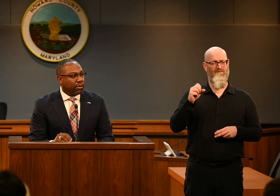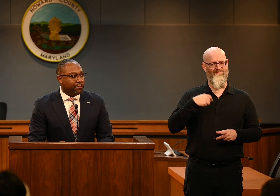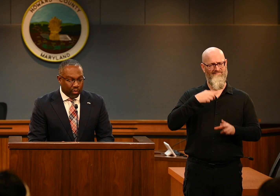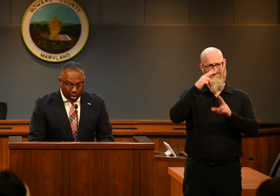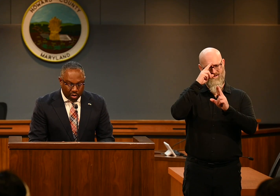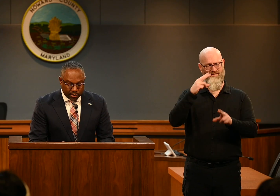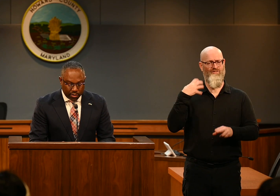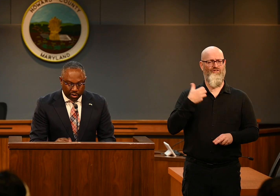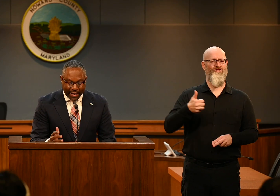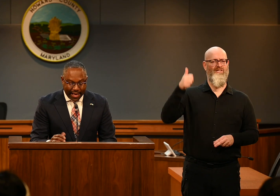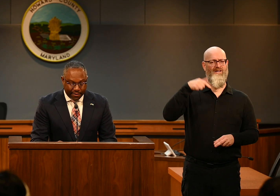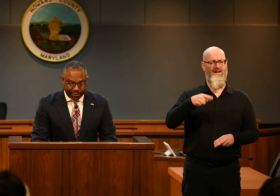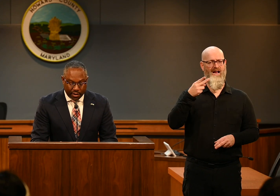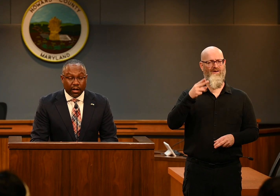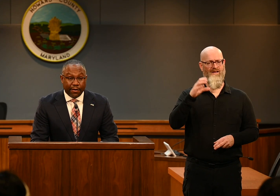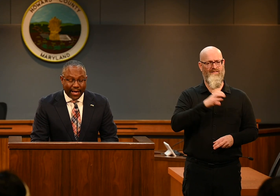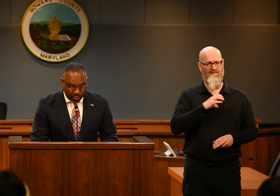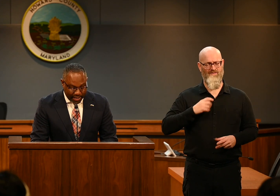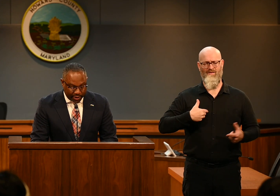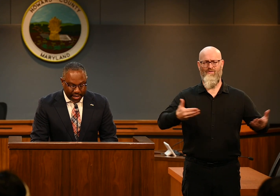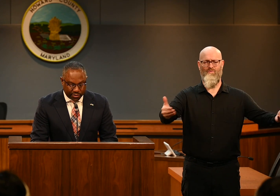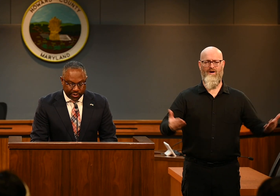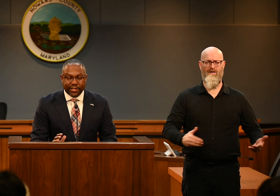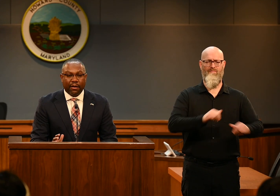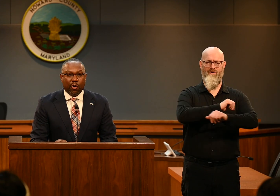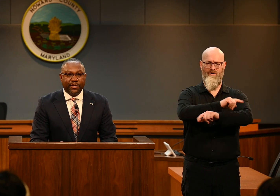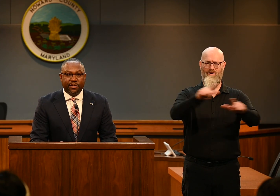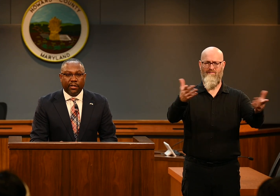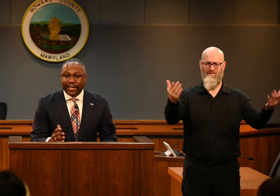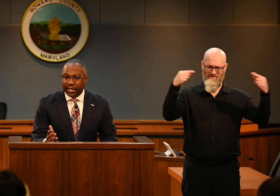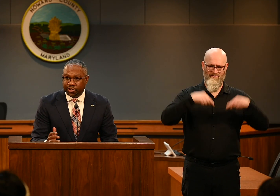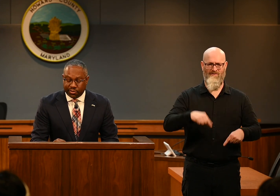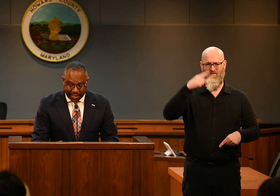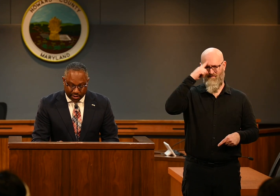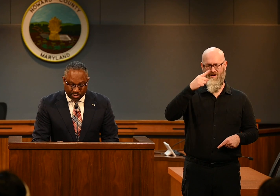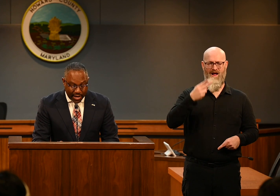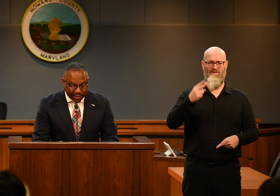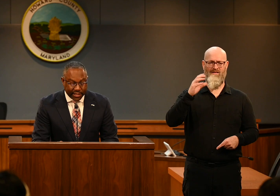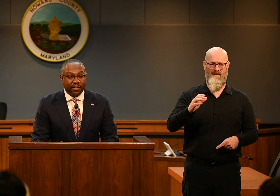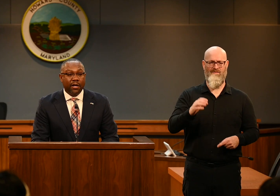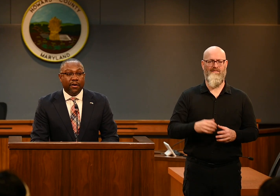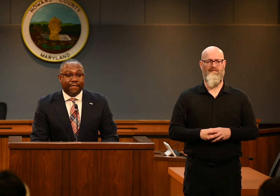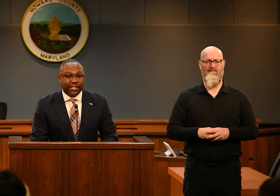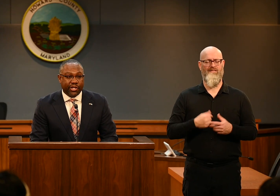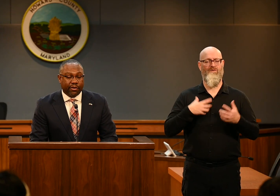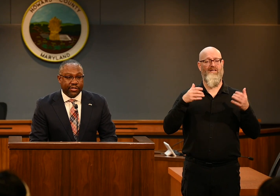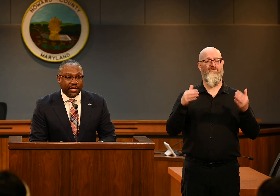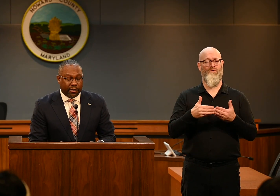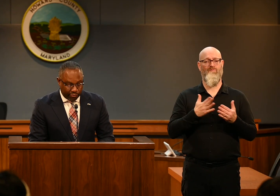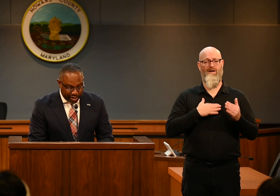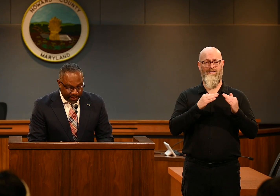we welcome you all on behalf of the Howard County Council. I want to take a moment to again introduce my council colleagues, Vice